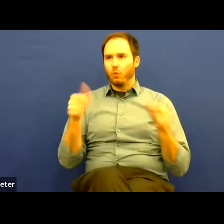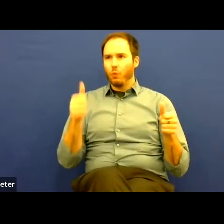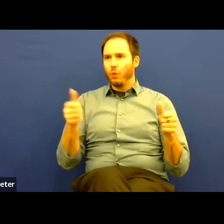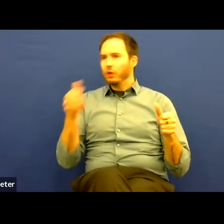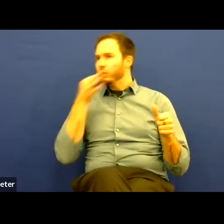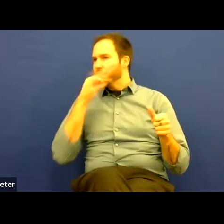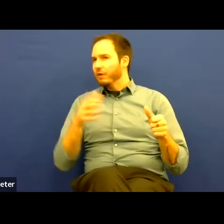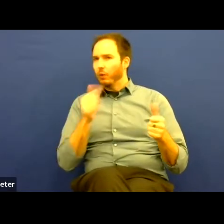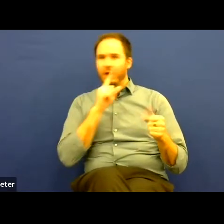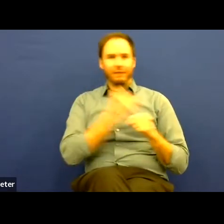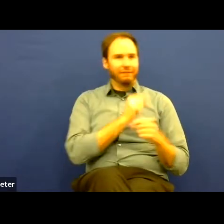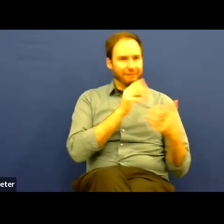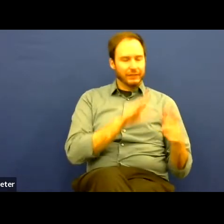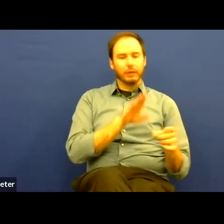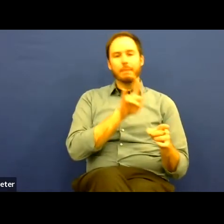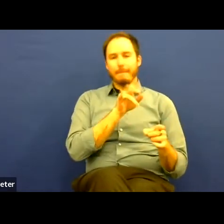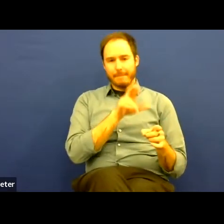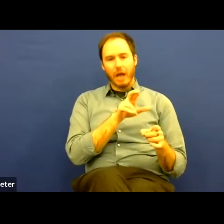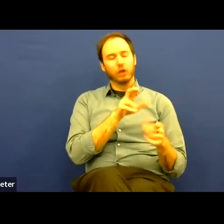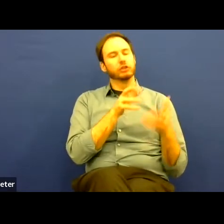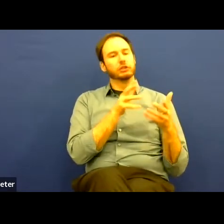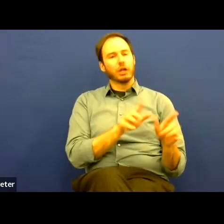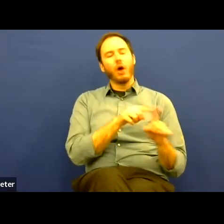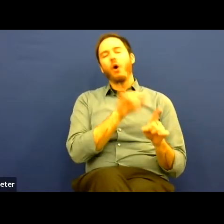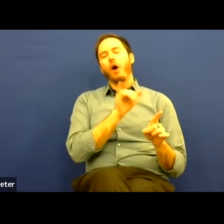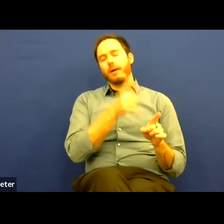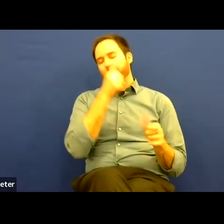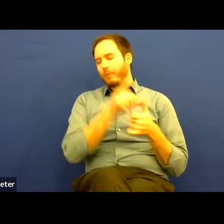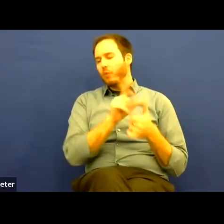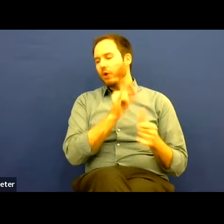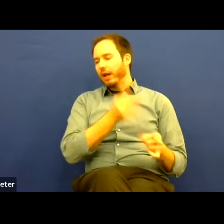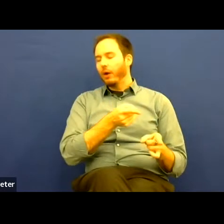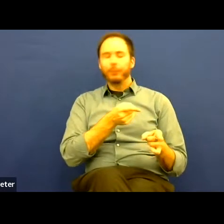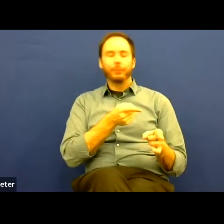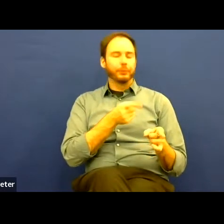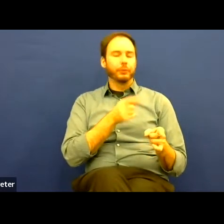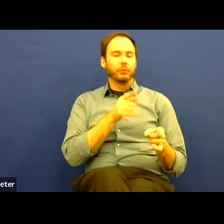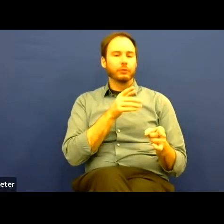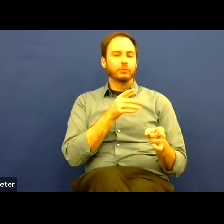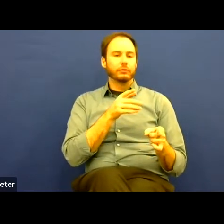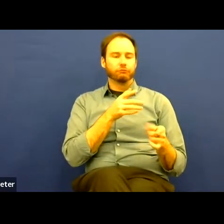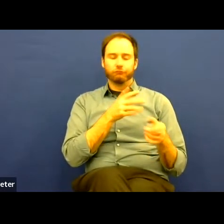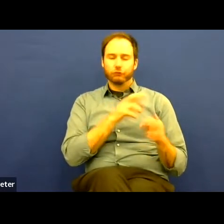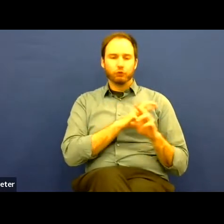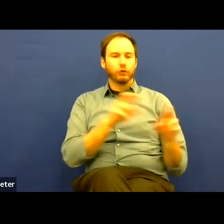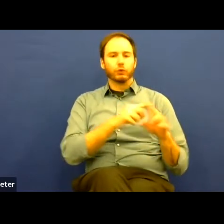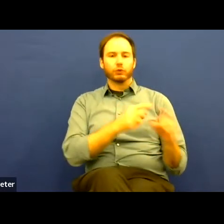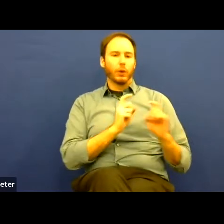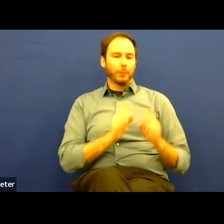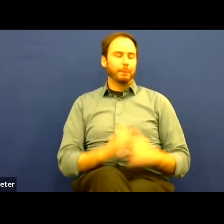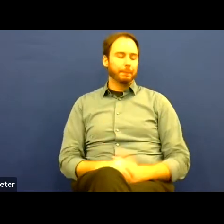which. So Right. Becker, oh, this is one off Thruway Park. That's right. So yeah, this one is all done and ready to go.